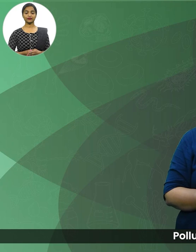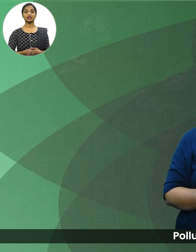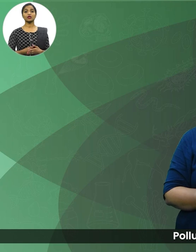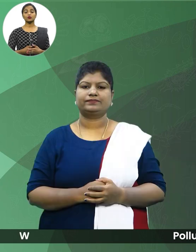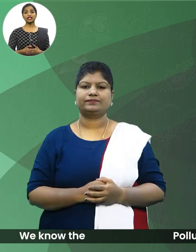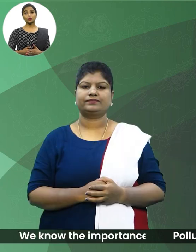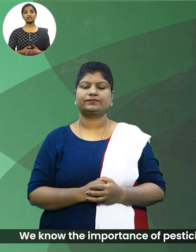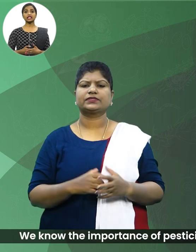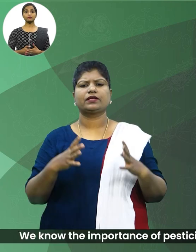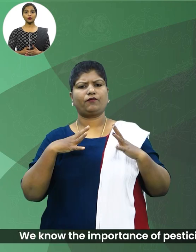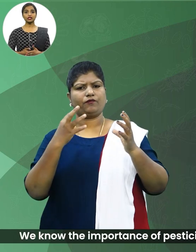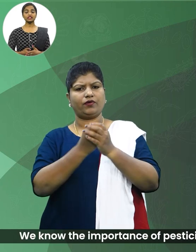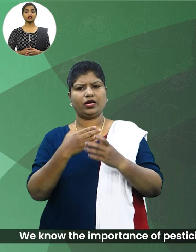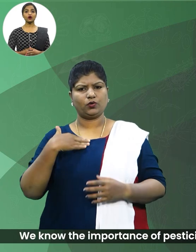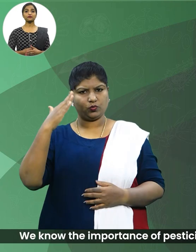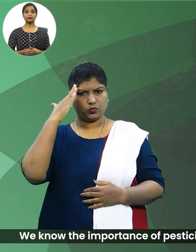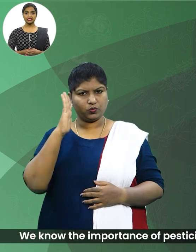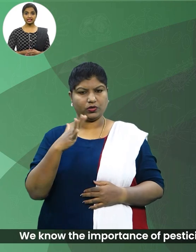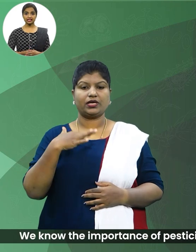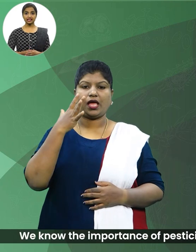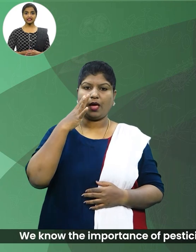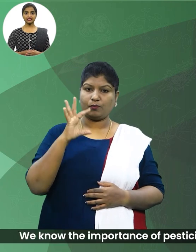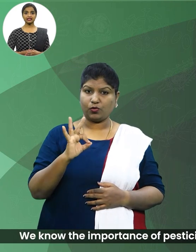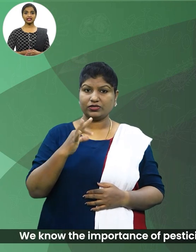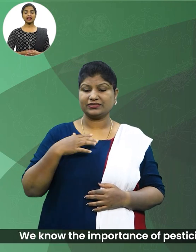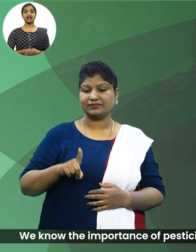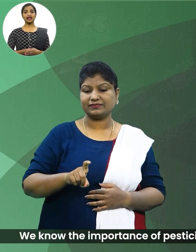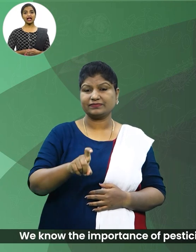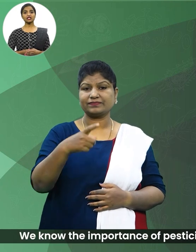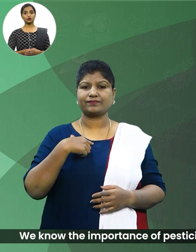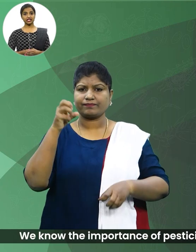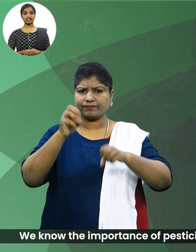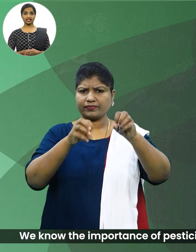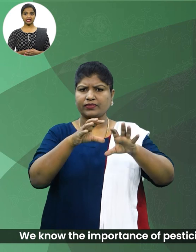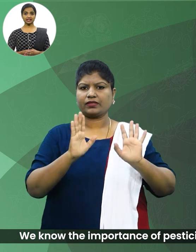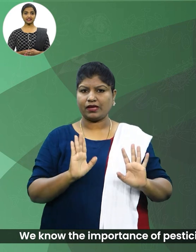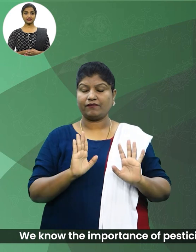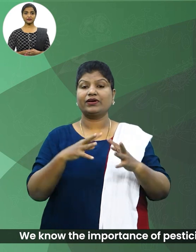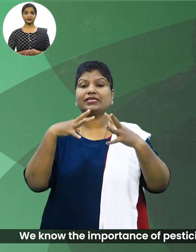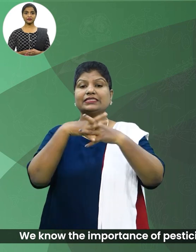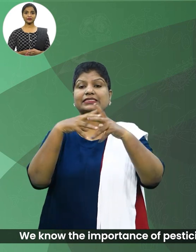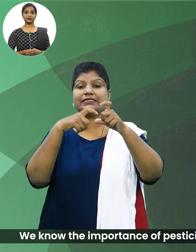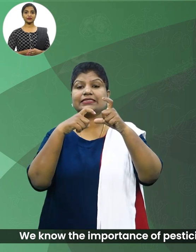We know the importance of pesticides and weedicides